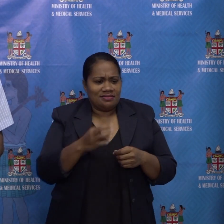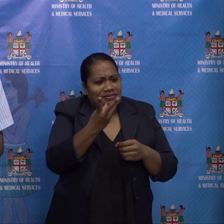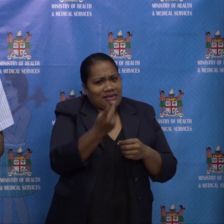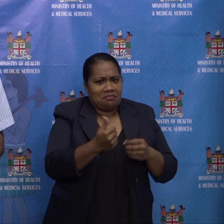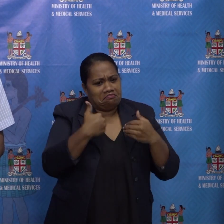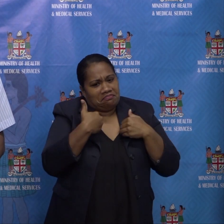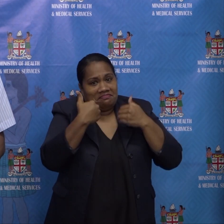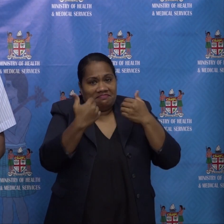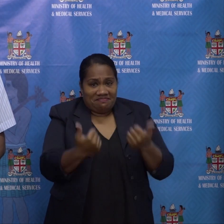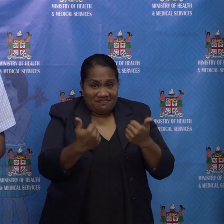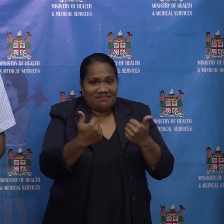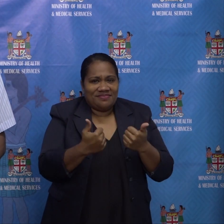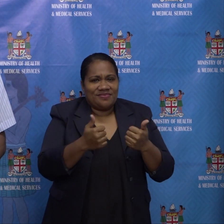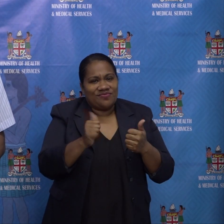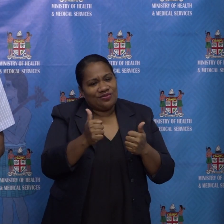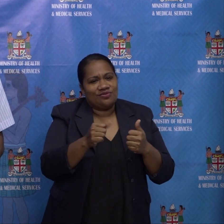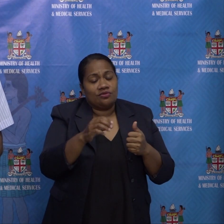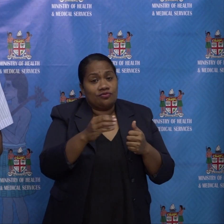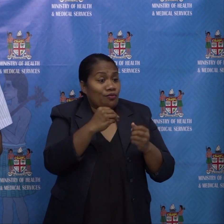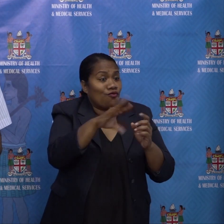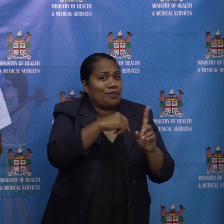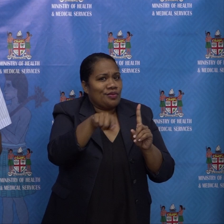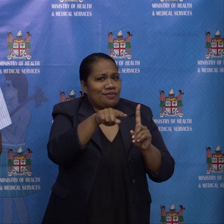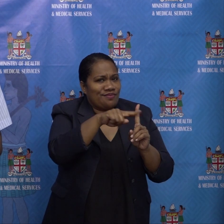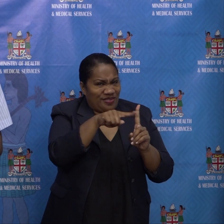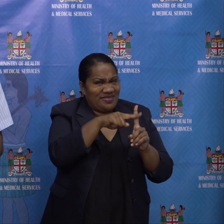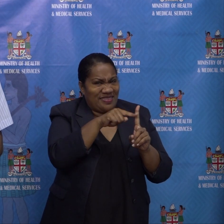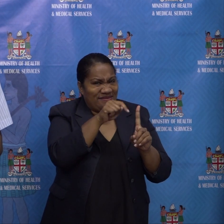cases from the hospital, positive cases, we are